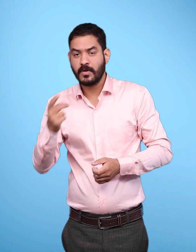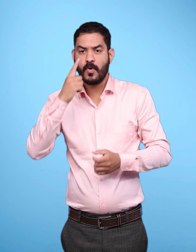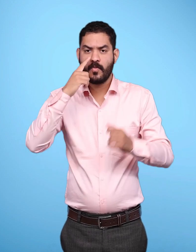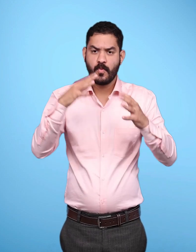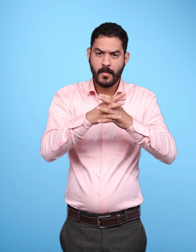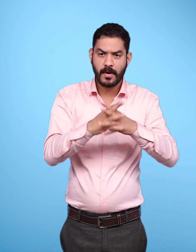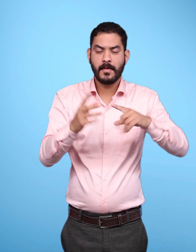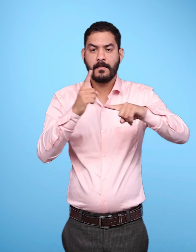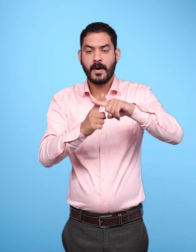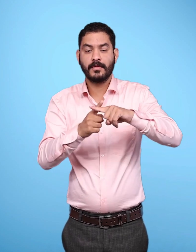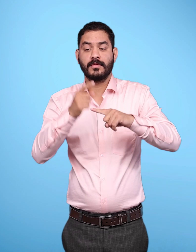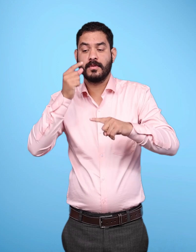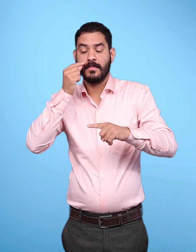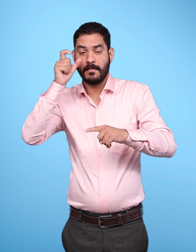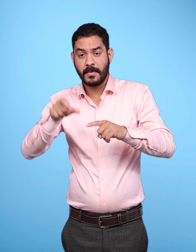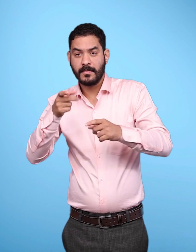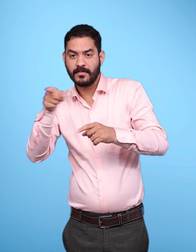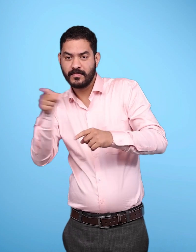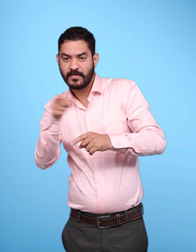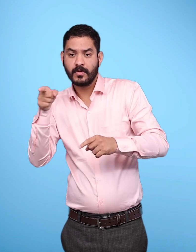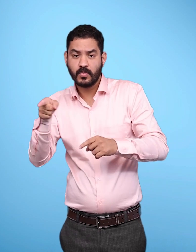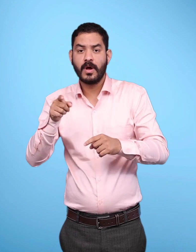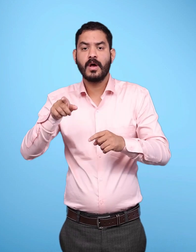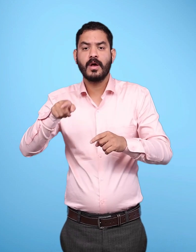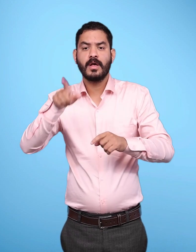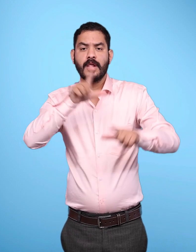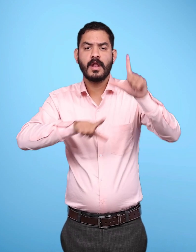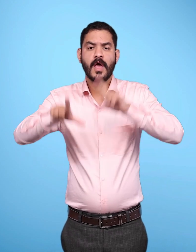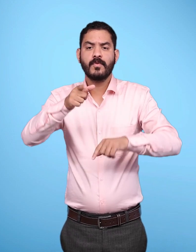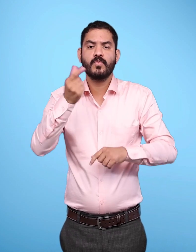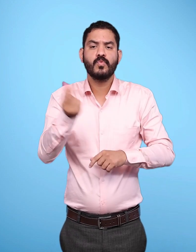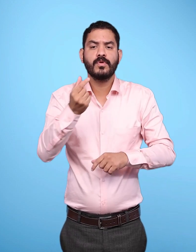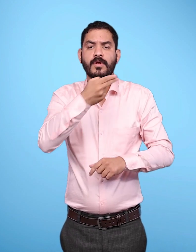while women and men other than the king and Brahmins use Prakrit.